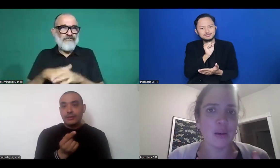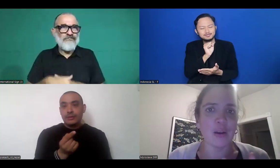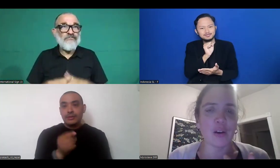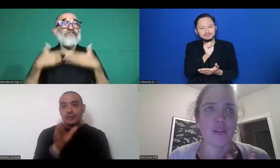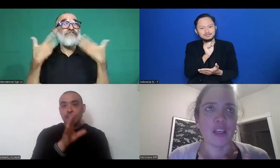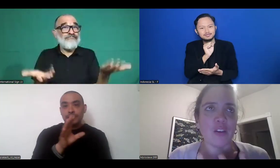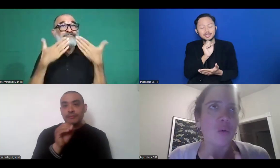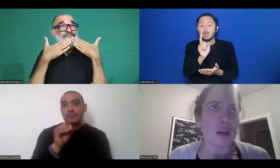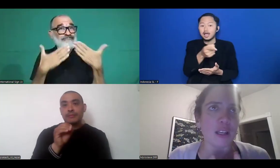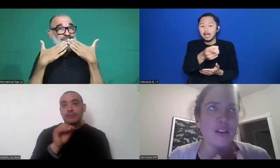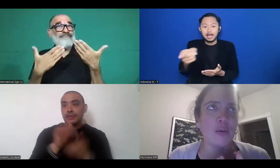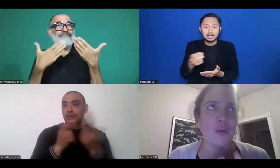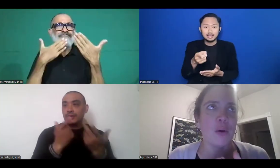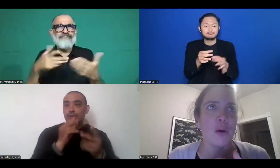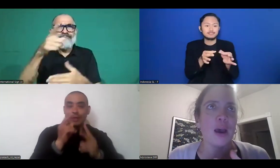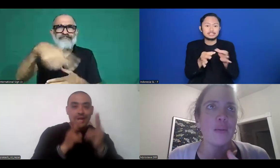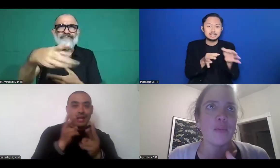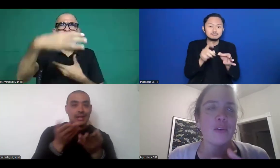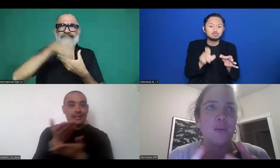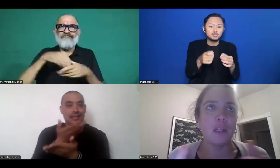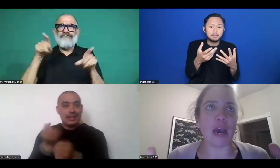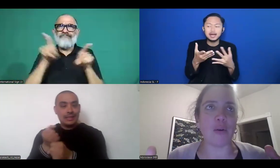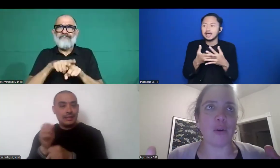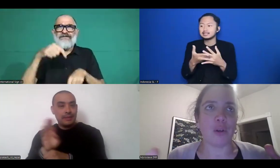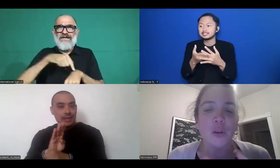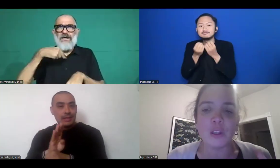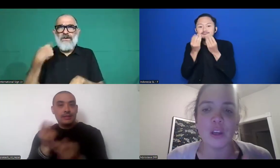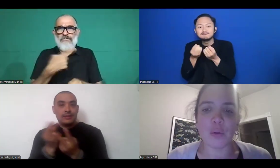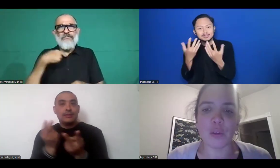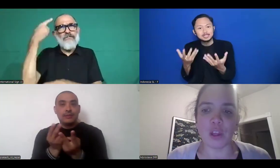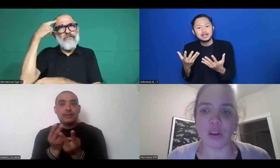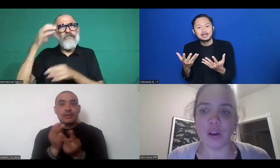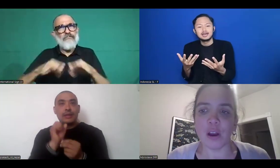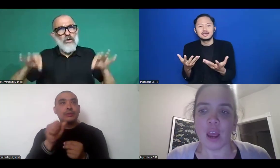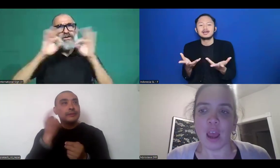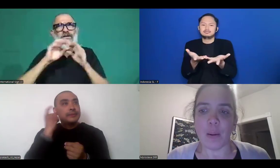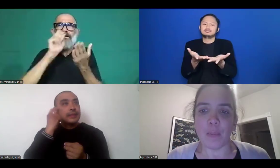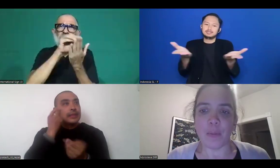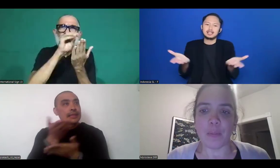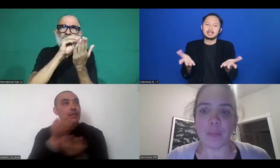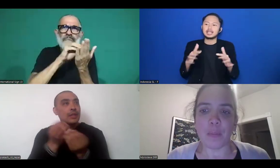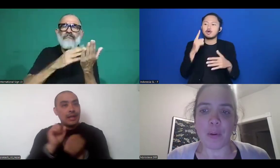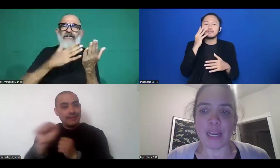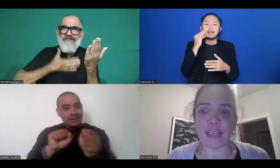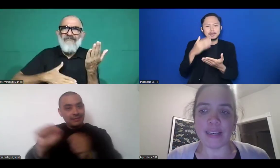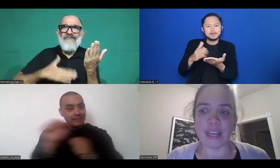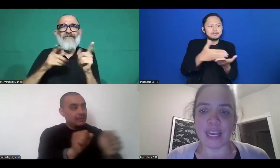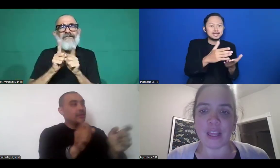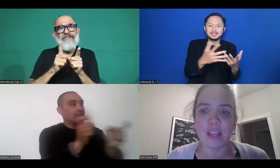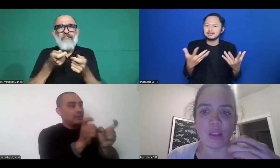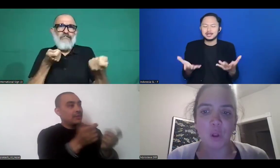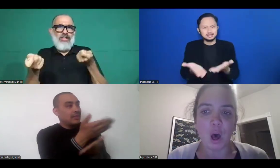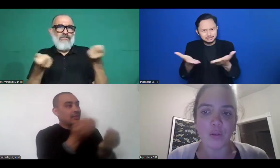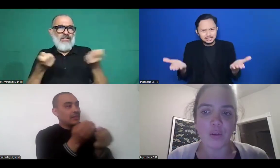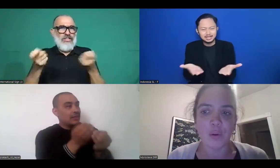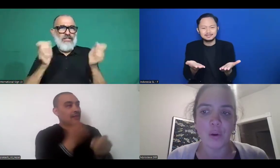facilitate conversations. We want to allow you to share with each other, but